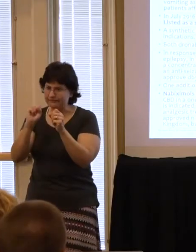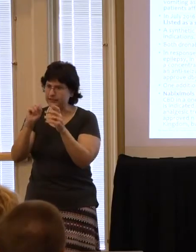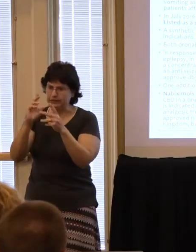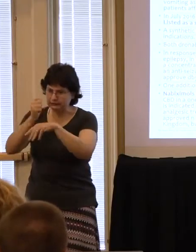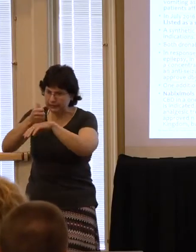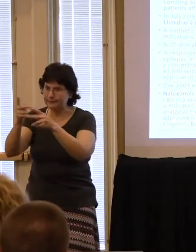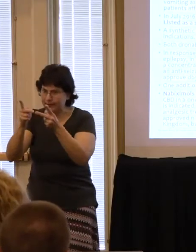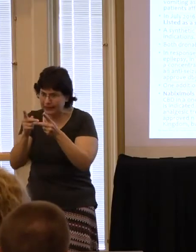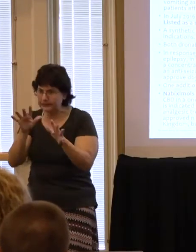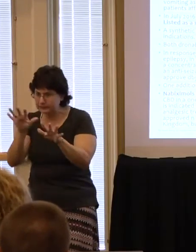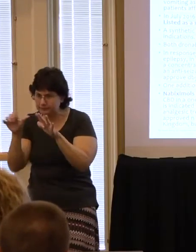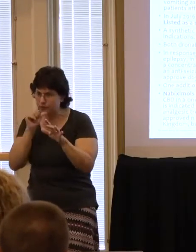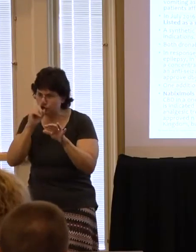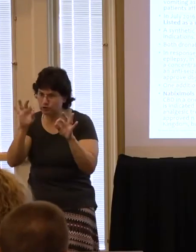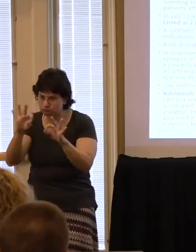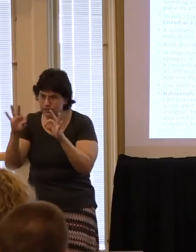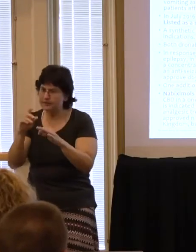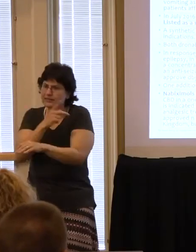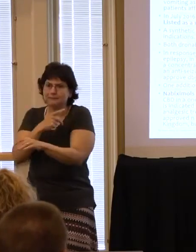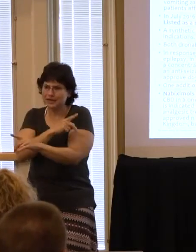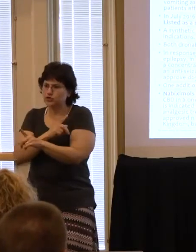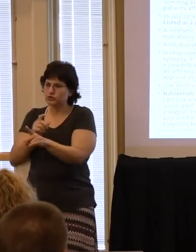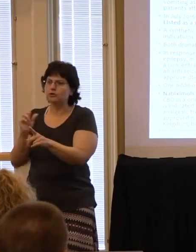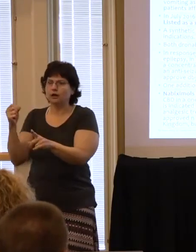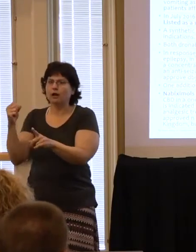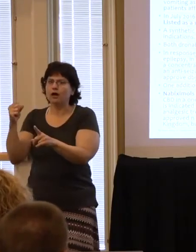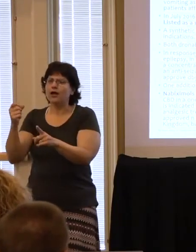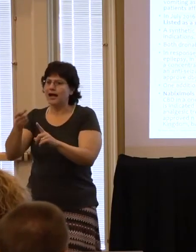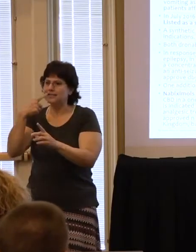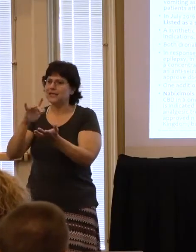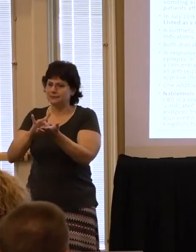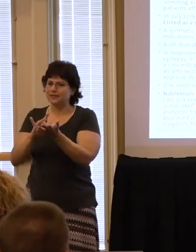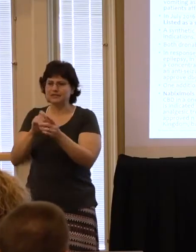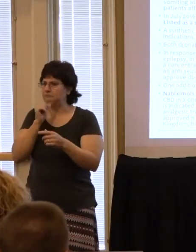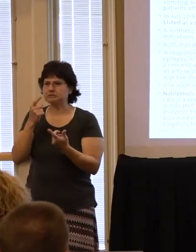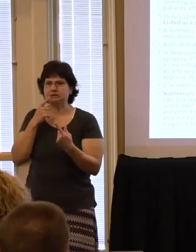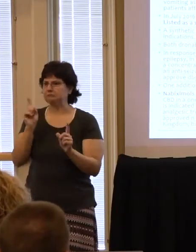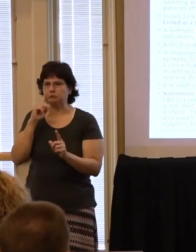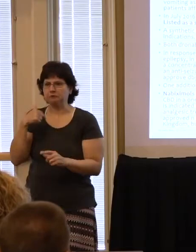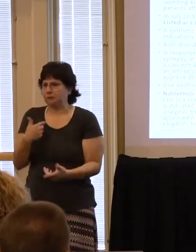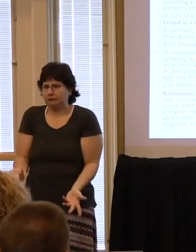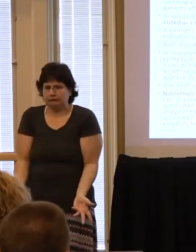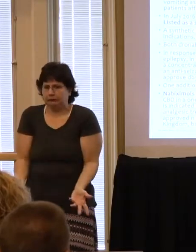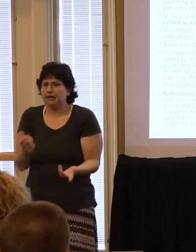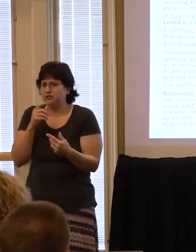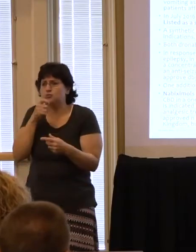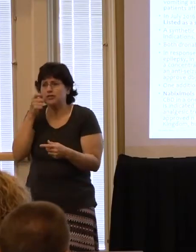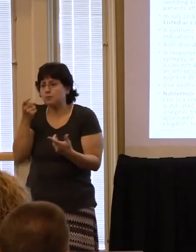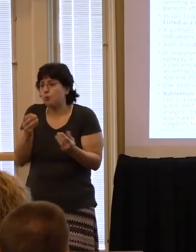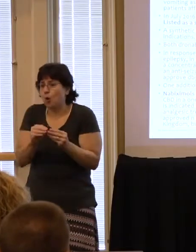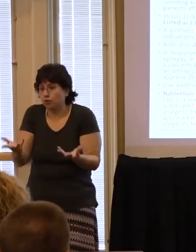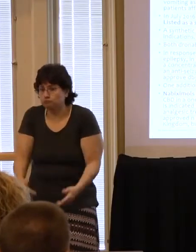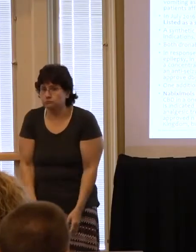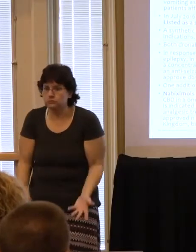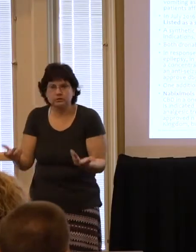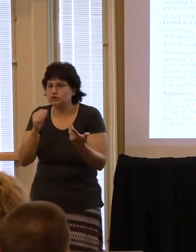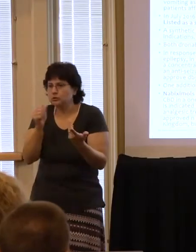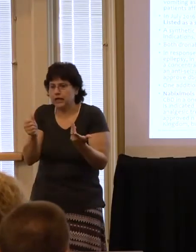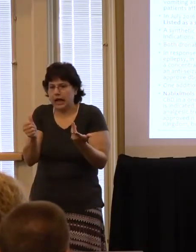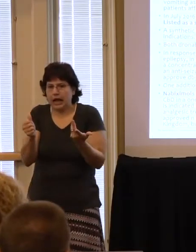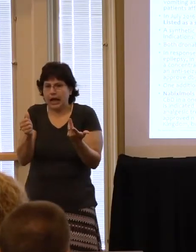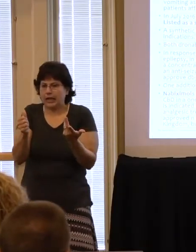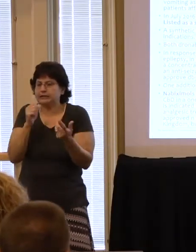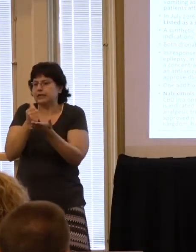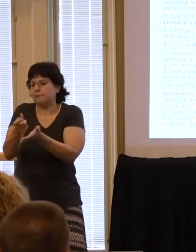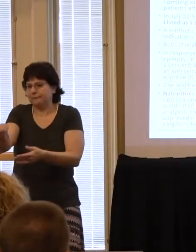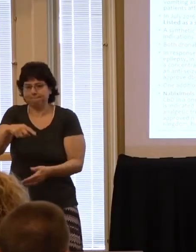in place. And the patients they were like, yeah, I take the medicine, but it doesn't do anything for me. I just want to smoke. So it